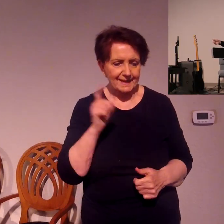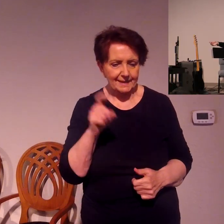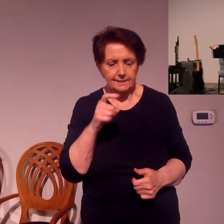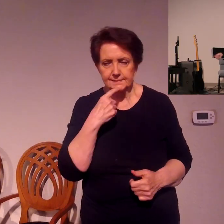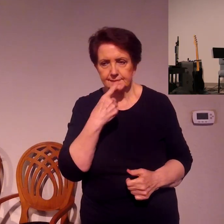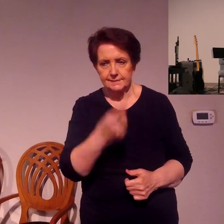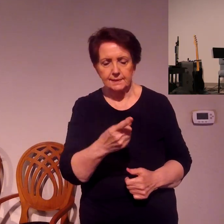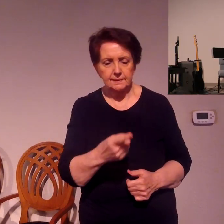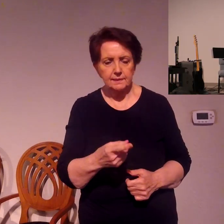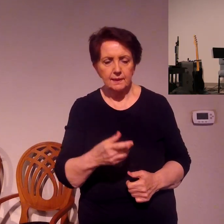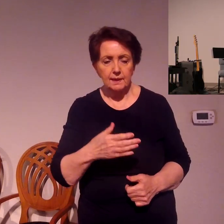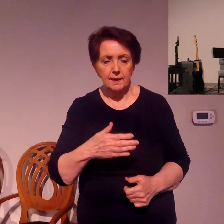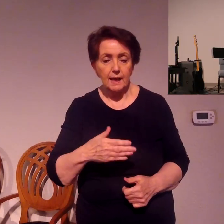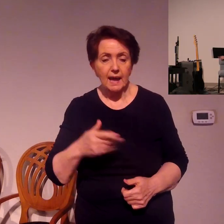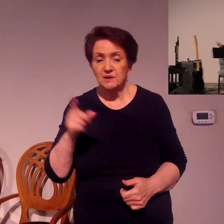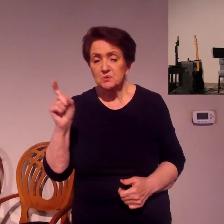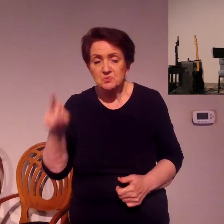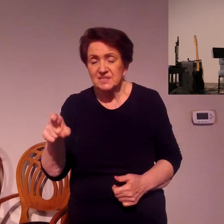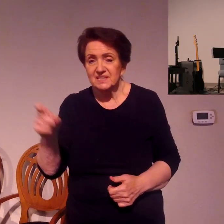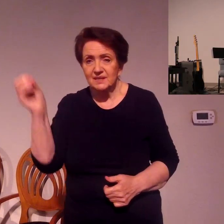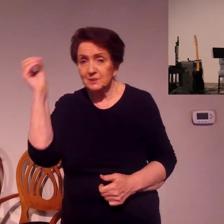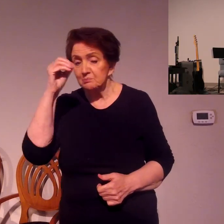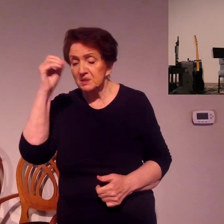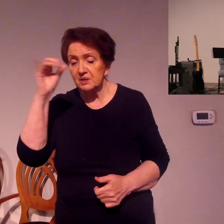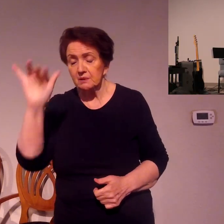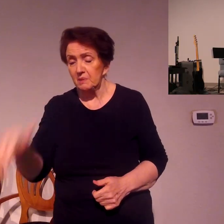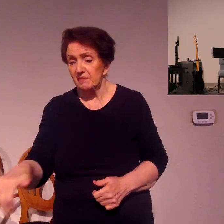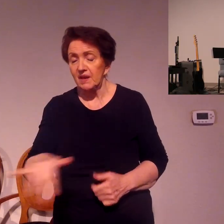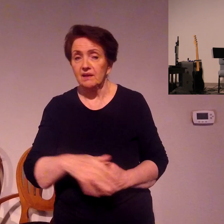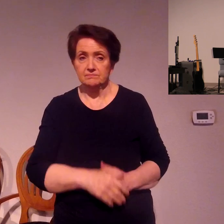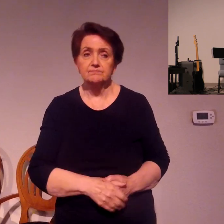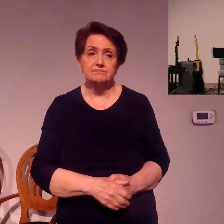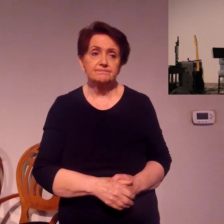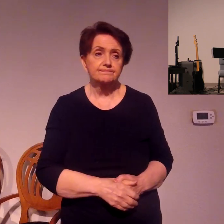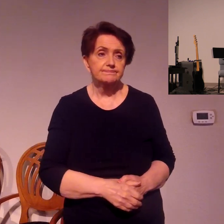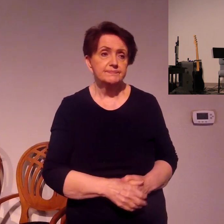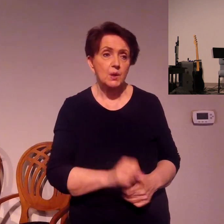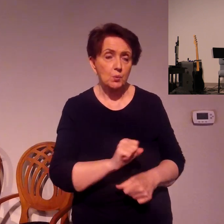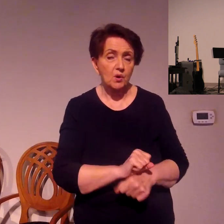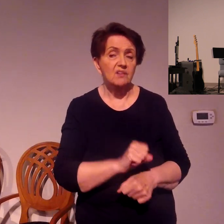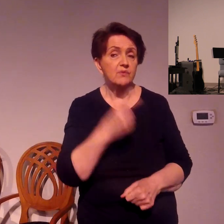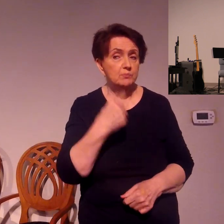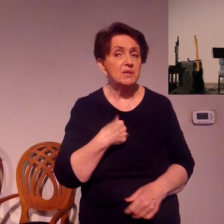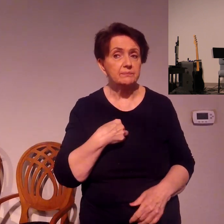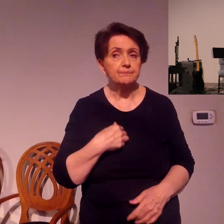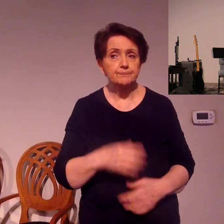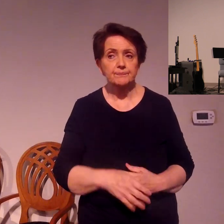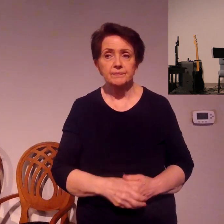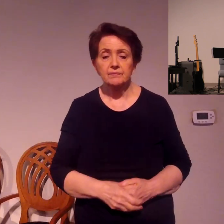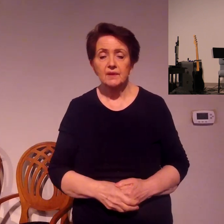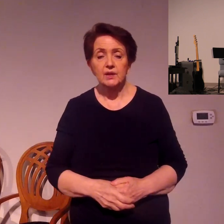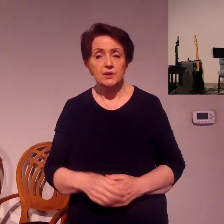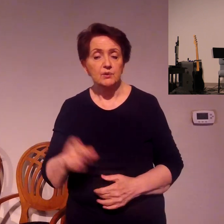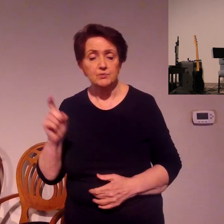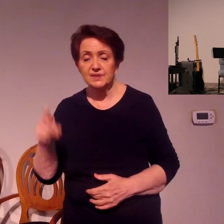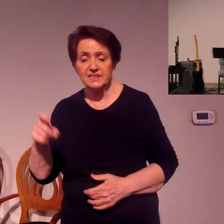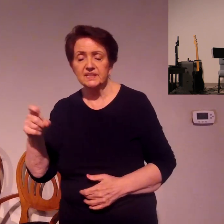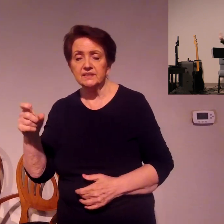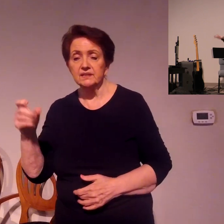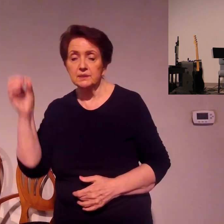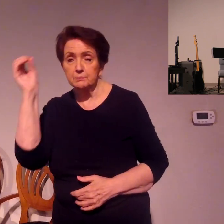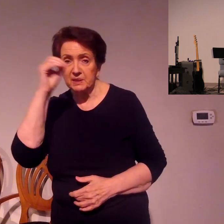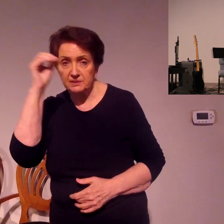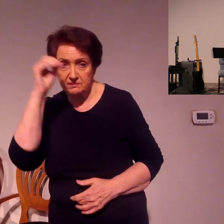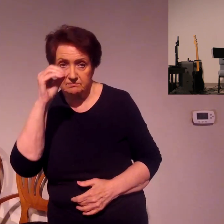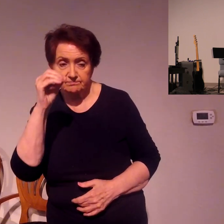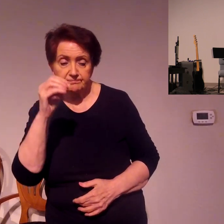to have an opinion about that. That was really for me. Like, really, you do not have to have an opinion about how this furniture is being built.